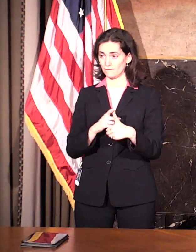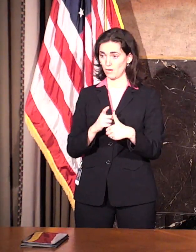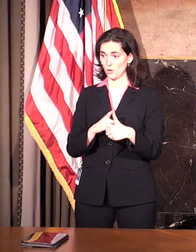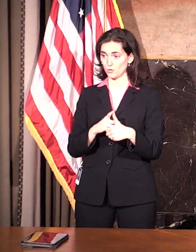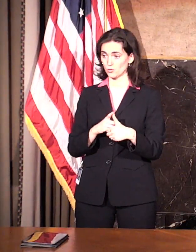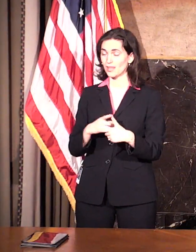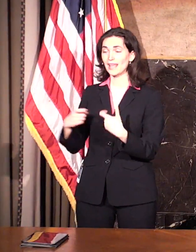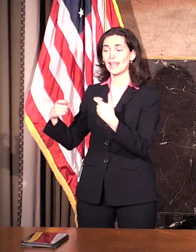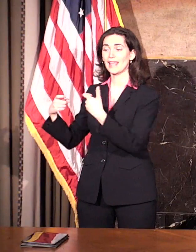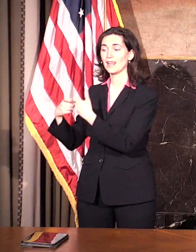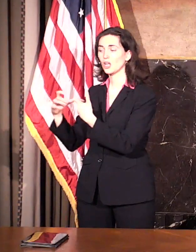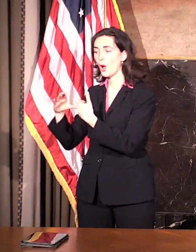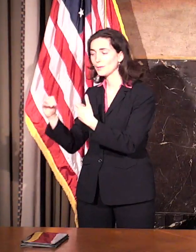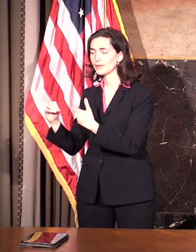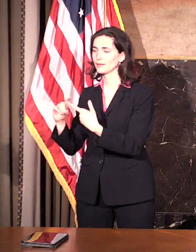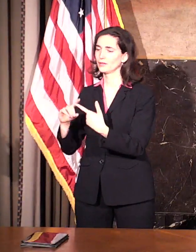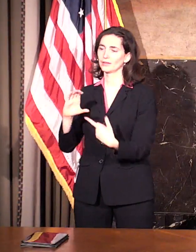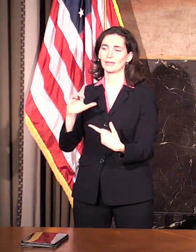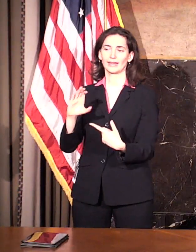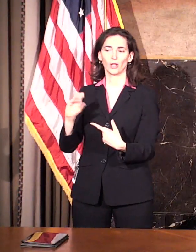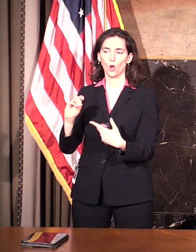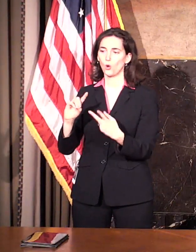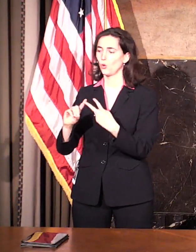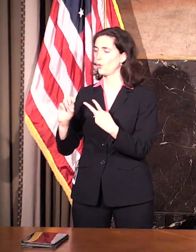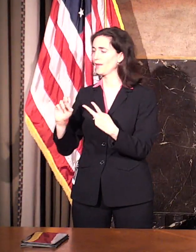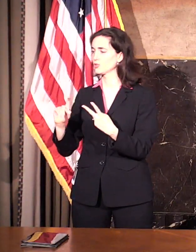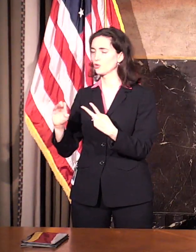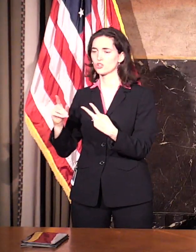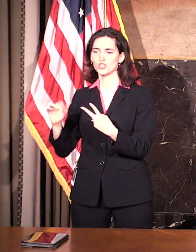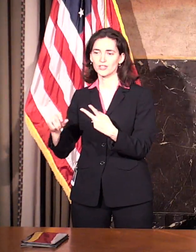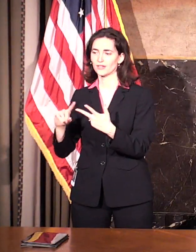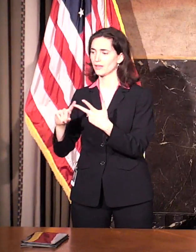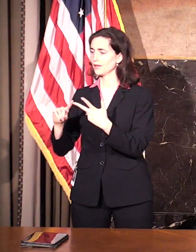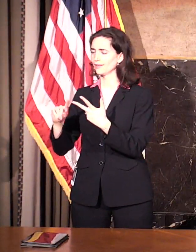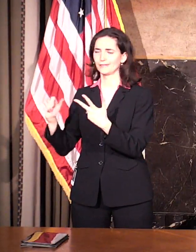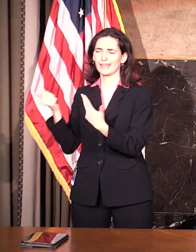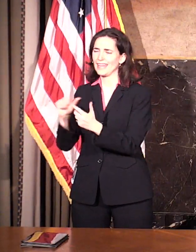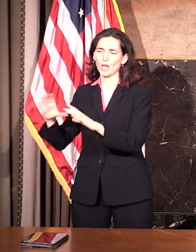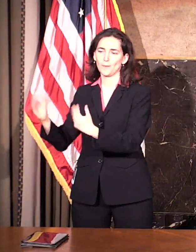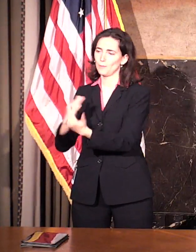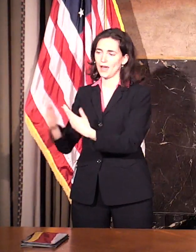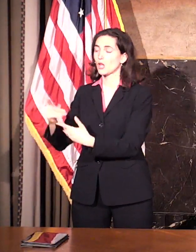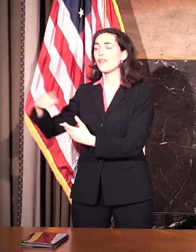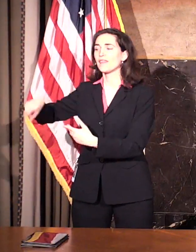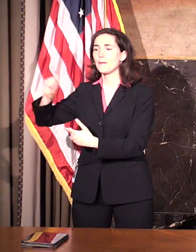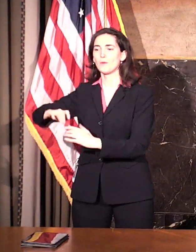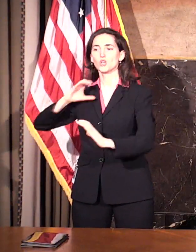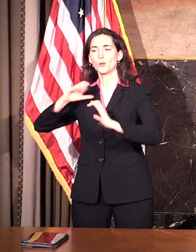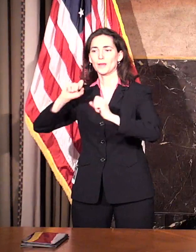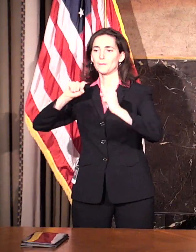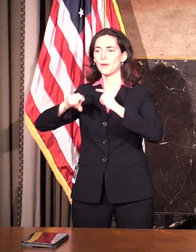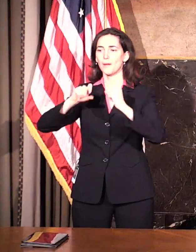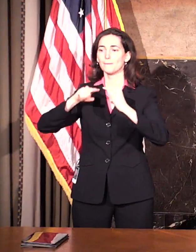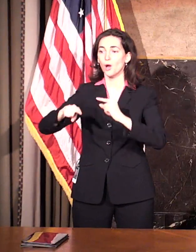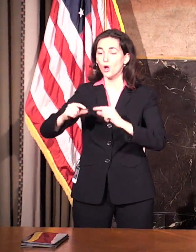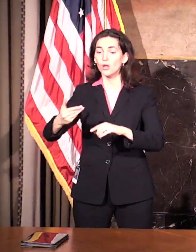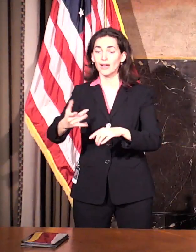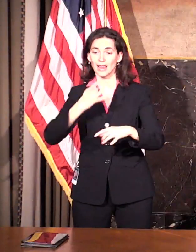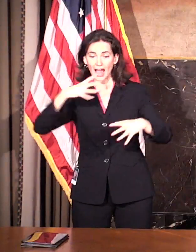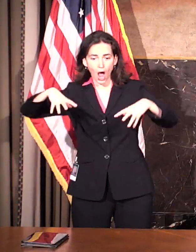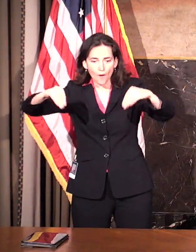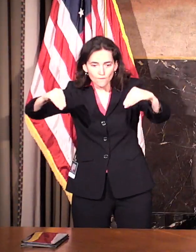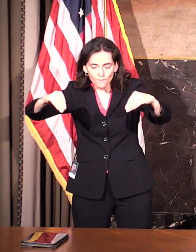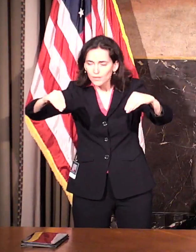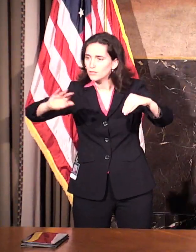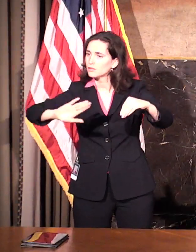companies, whether it's CLECO or Entergy or SWEPCO, whoever it might be, to provide as much communication in advance of these events happening as